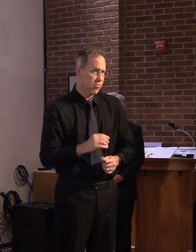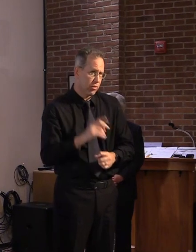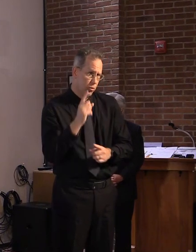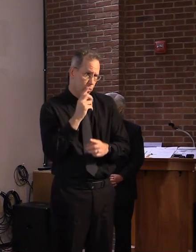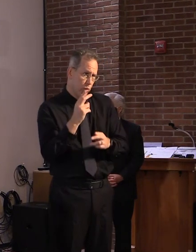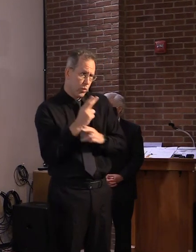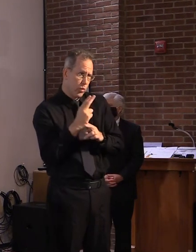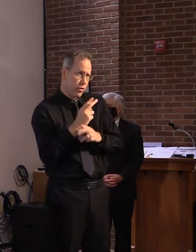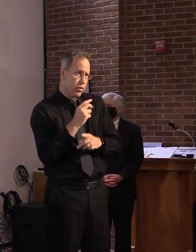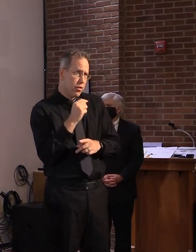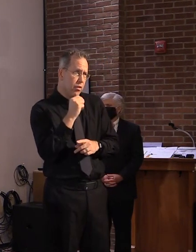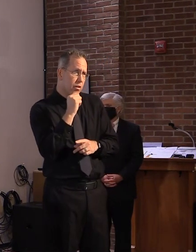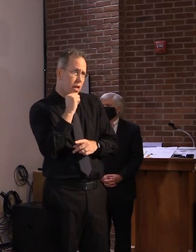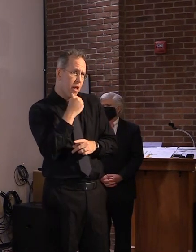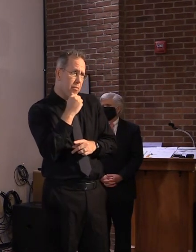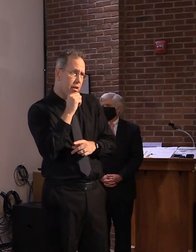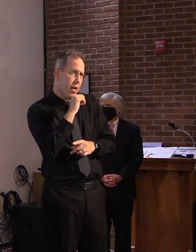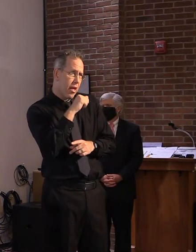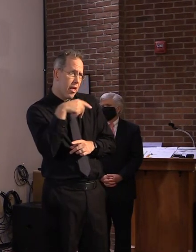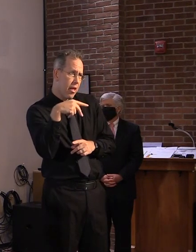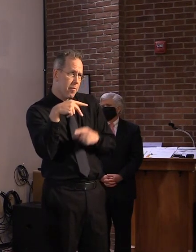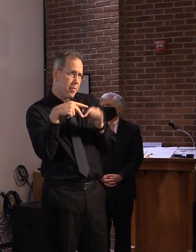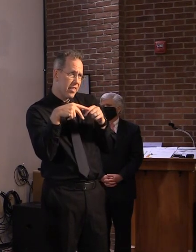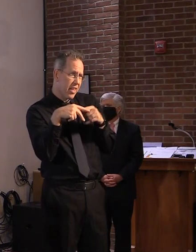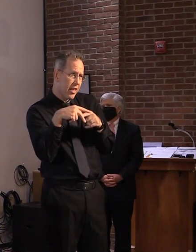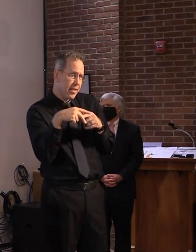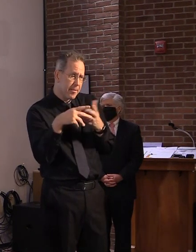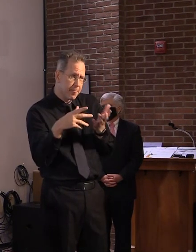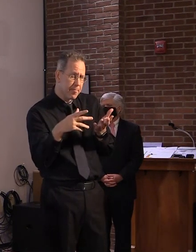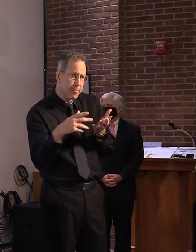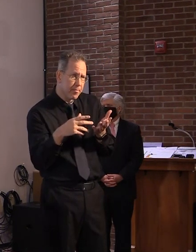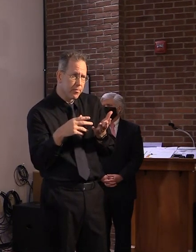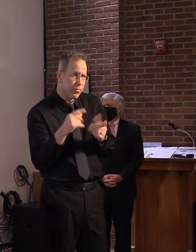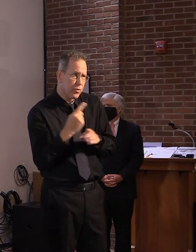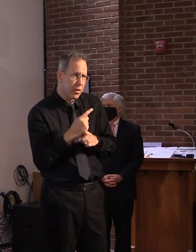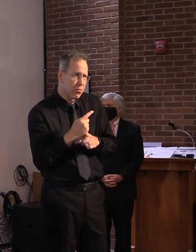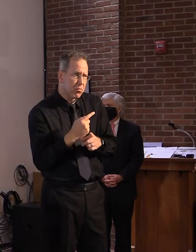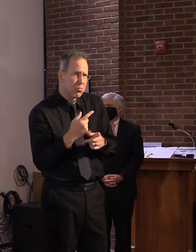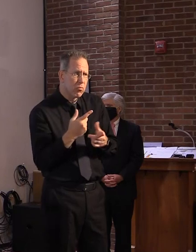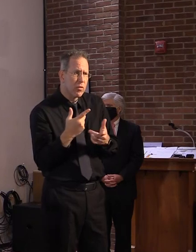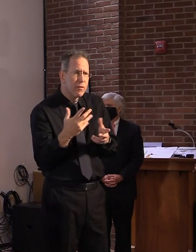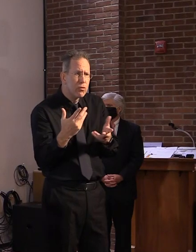kind of discussions has been taking place about